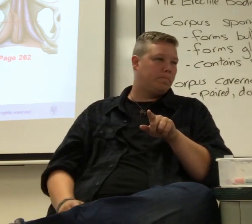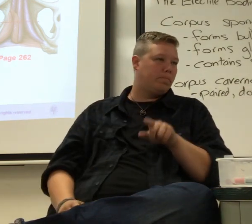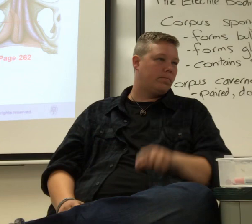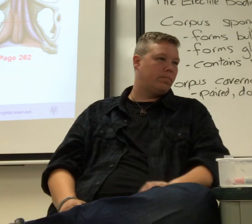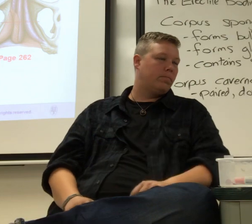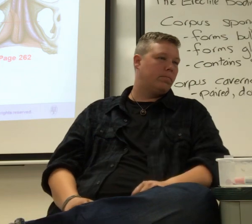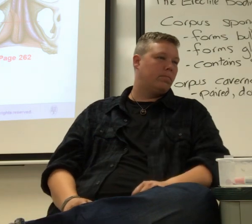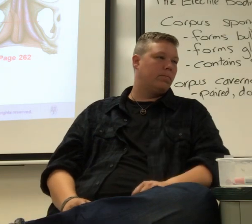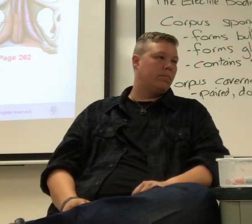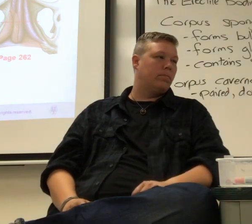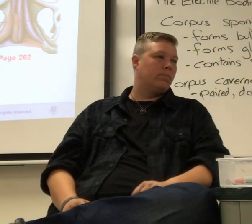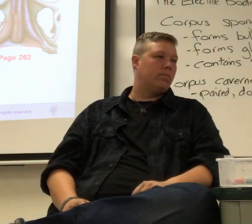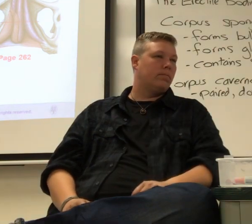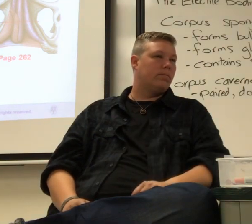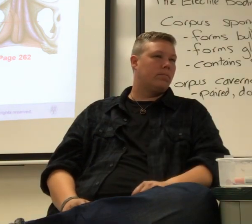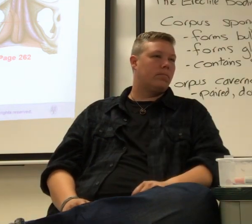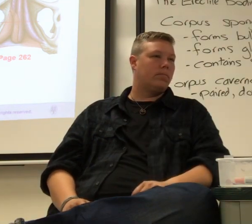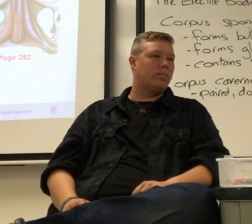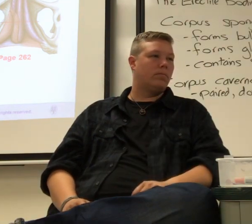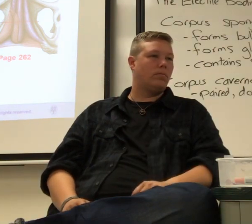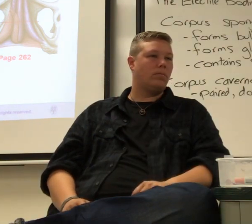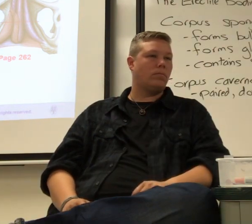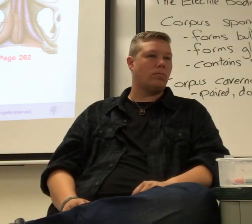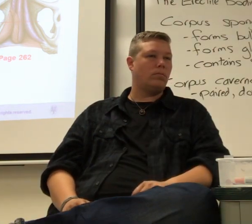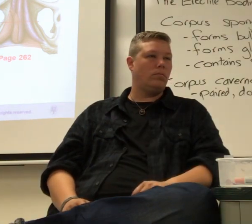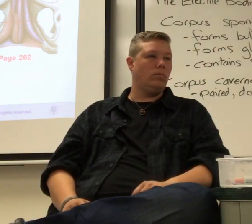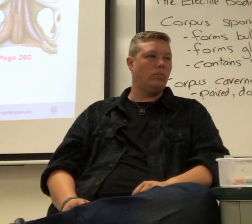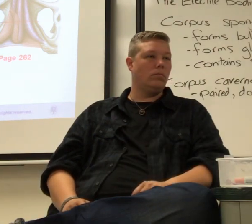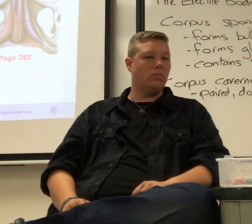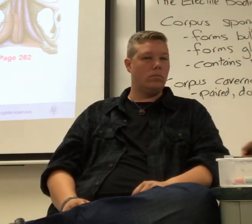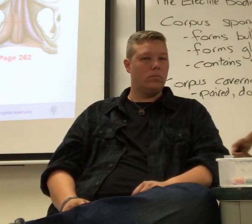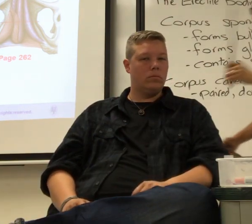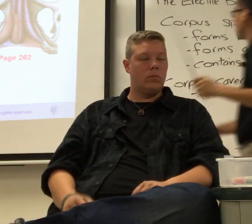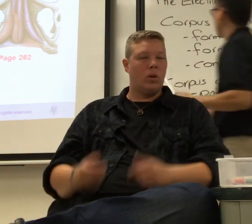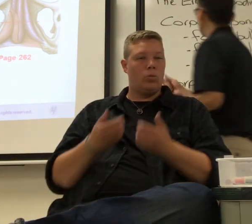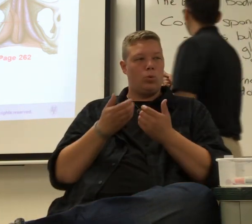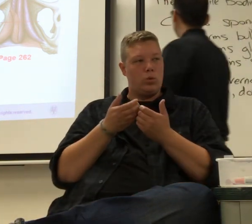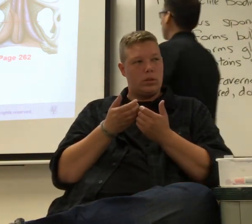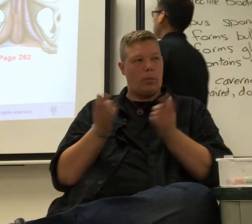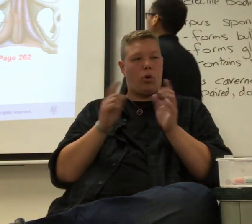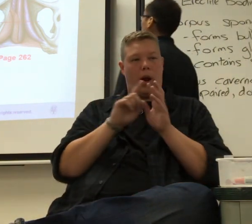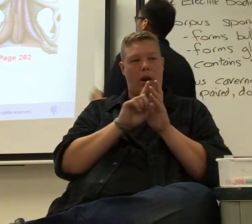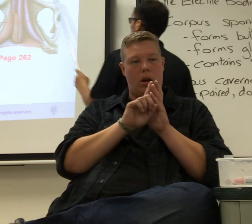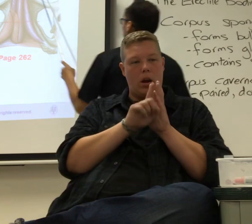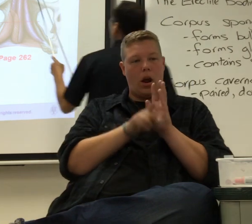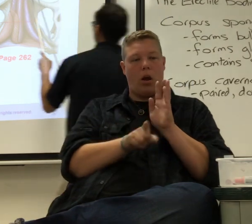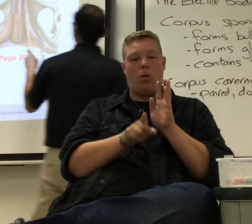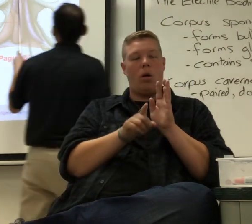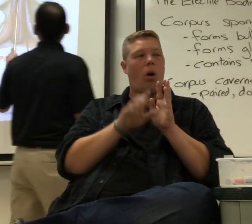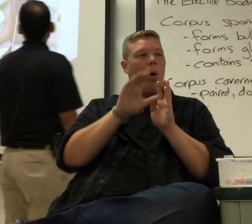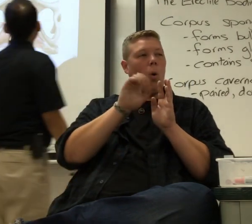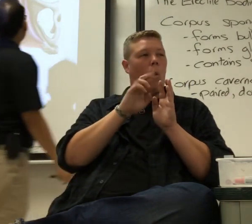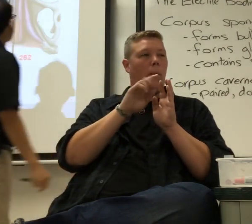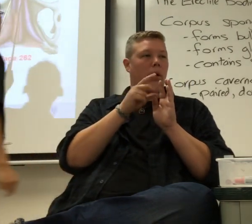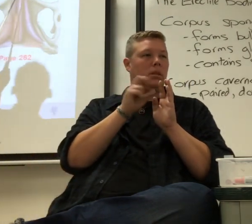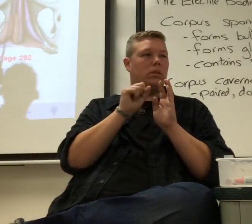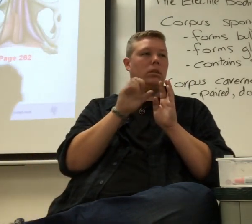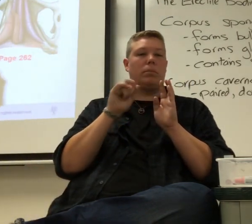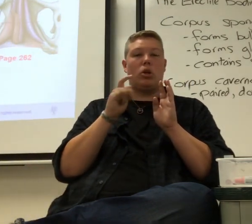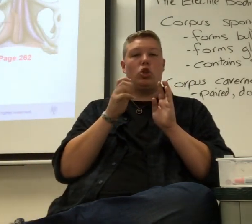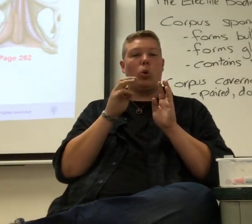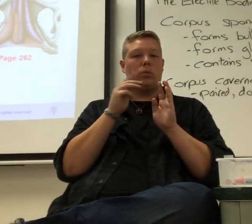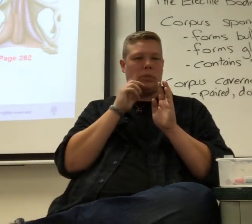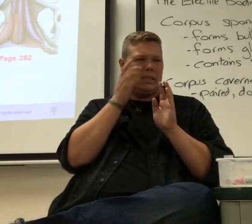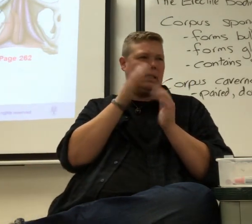So, when you separate out the corpus spongiosum, it's easy to see. They are